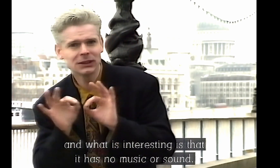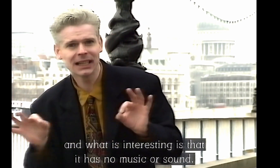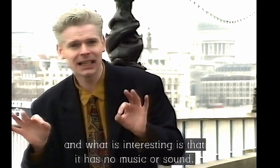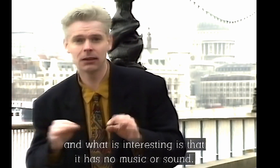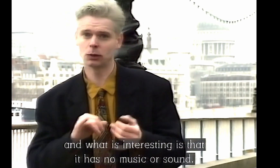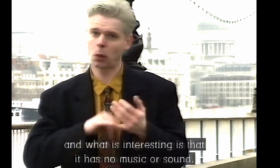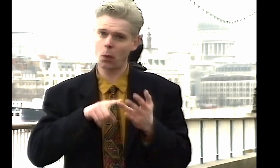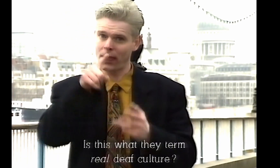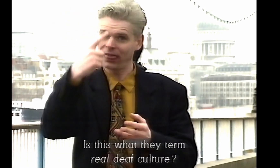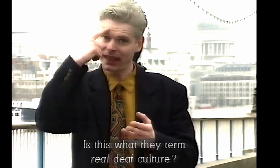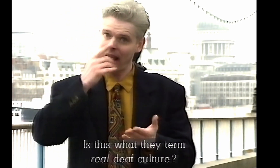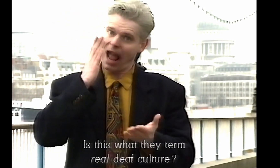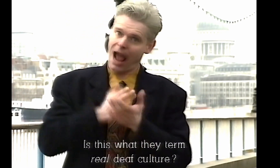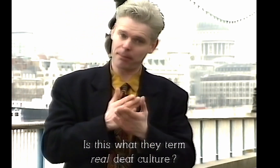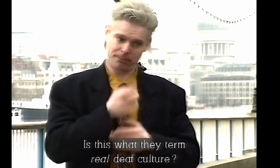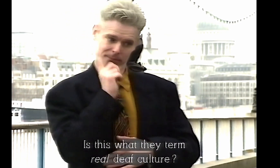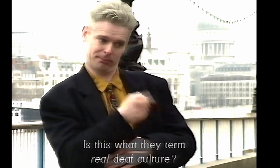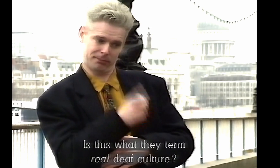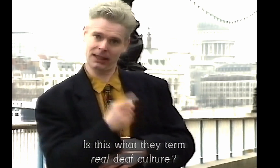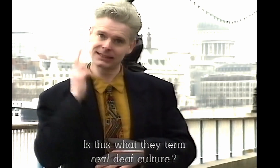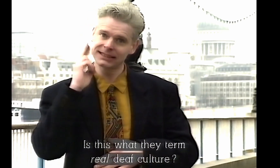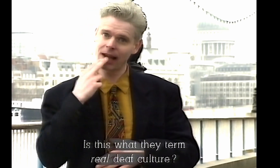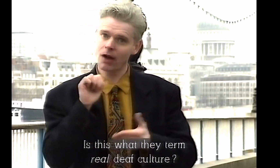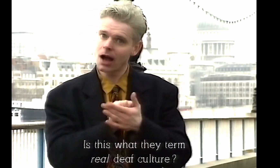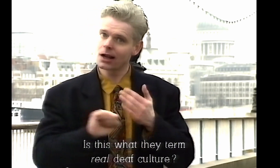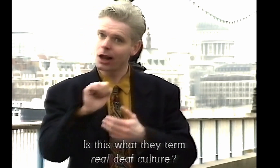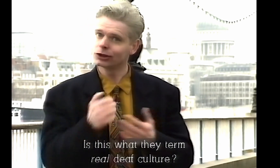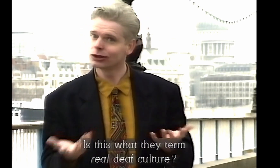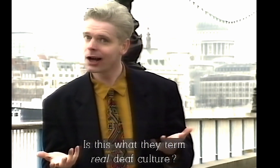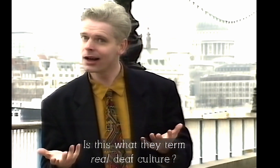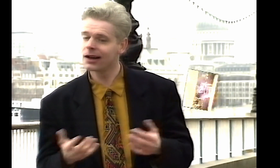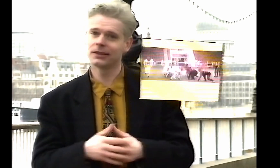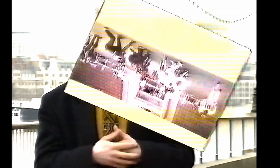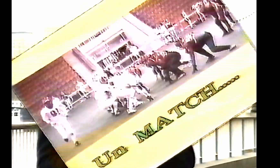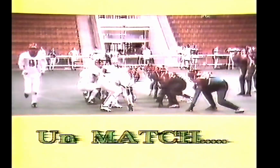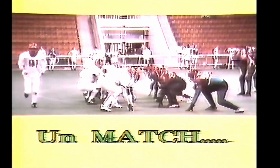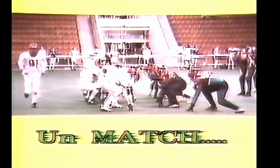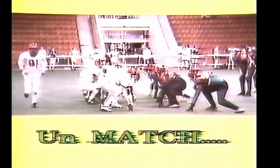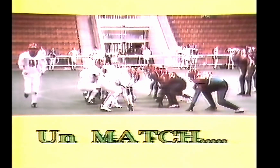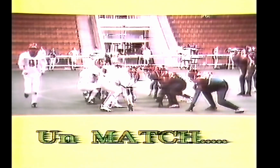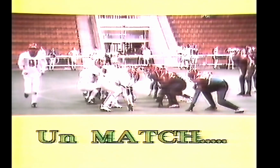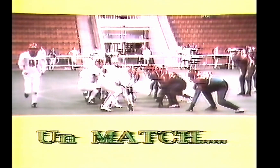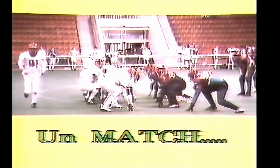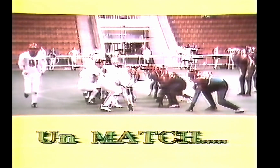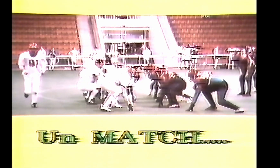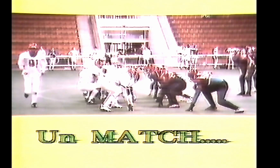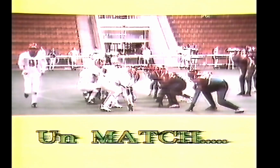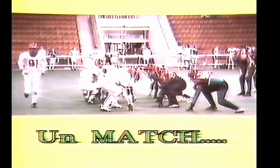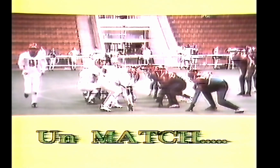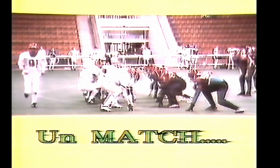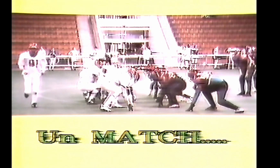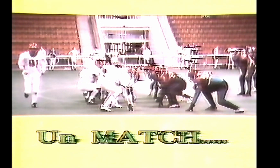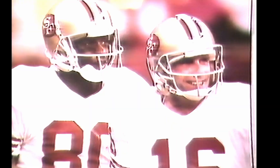languages. Here's a classic example of French Sign Language from the French video project based at Toulouse. It's a